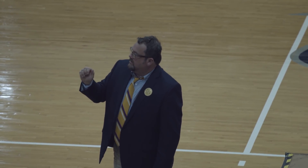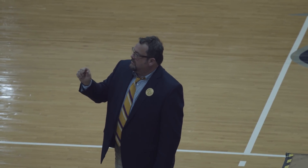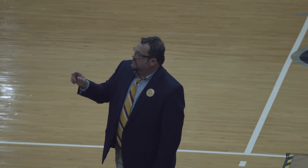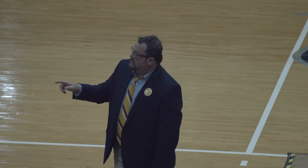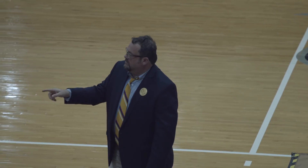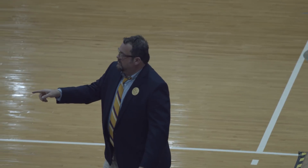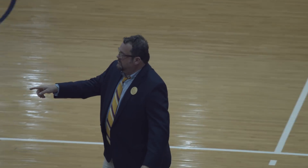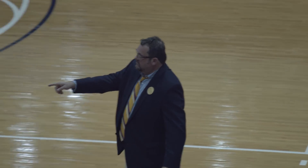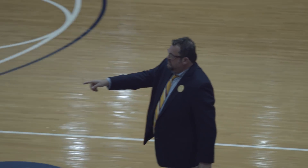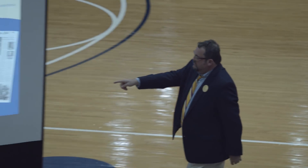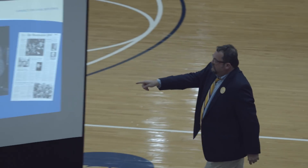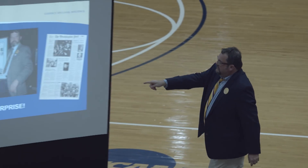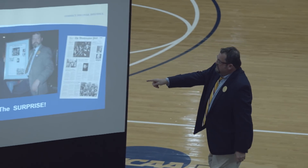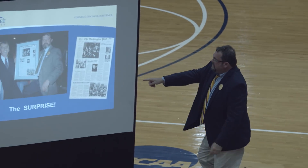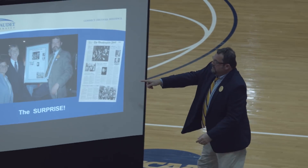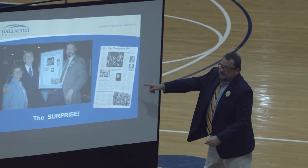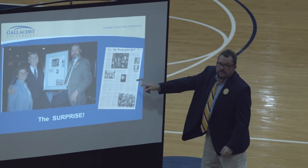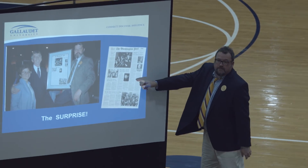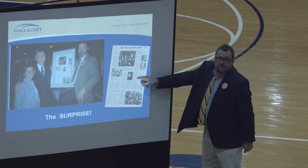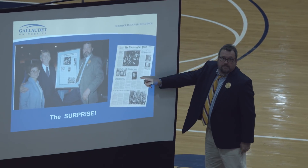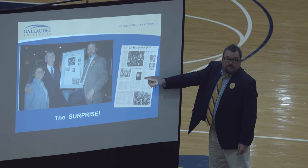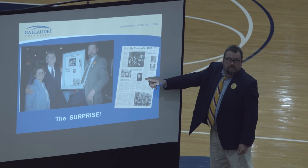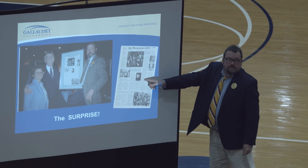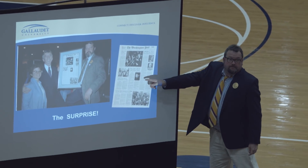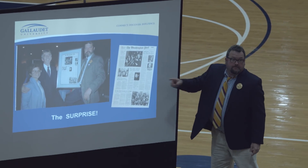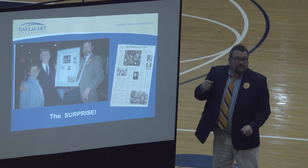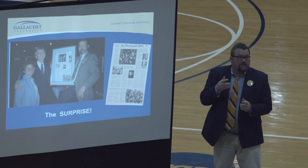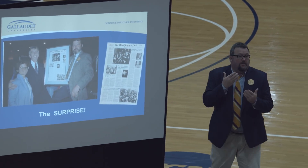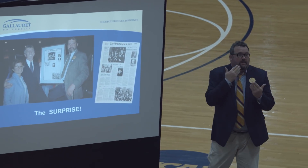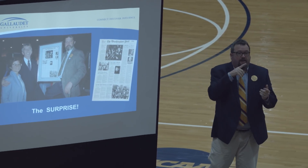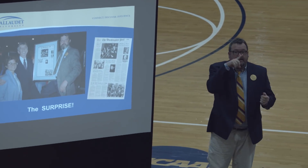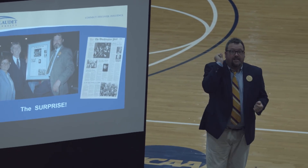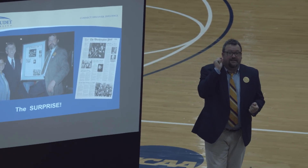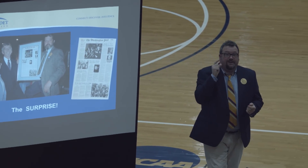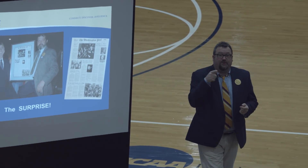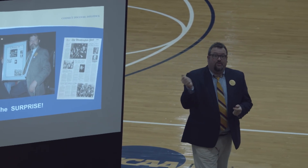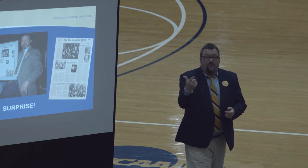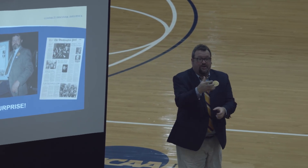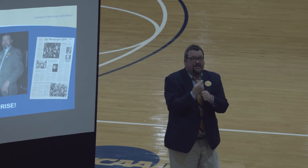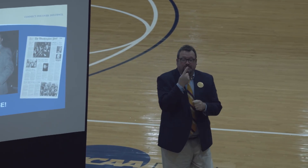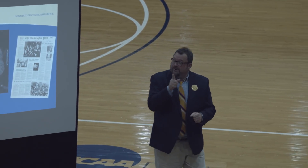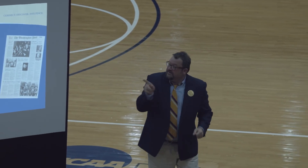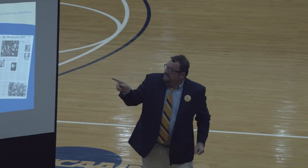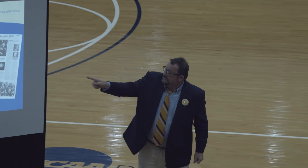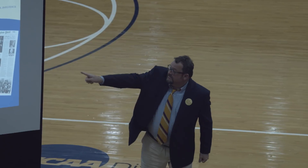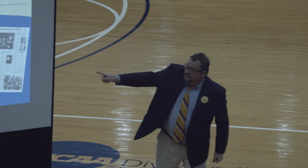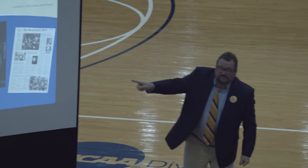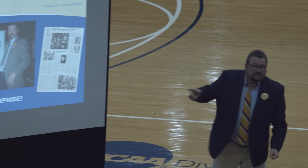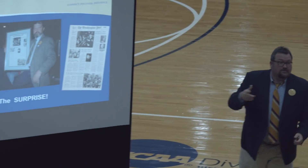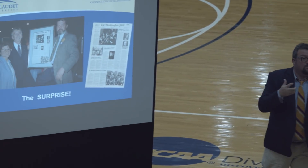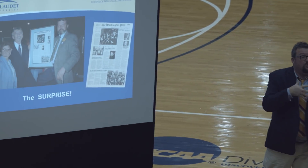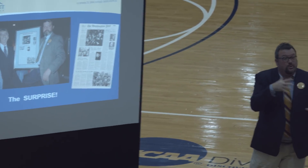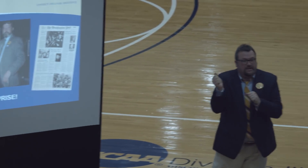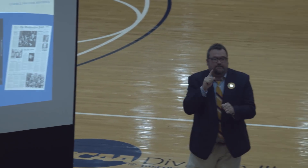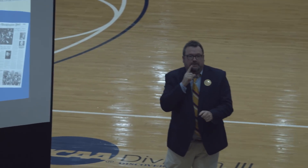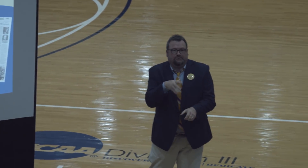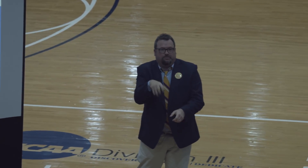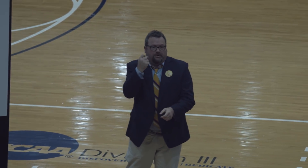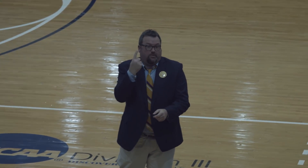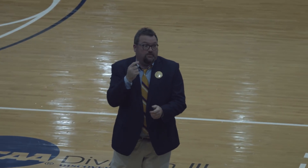you one of these broadsheets. And you can get one, thanks